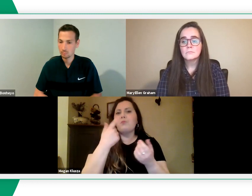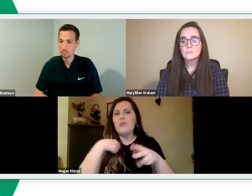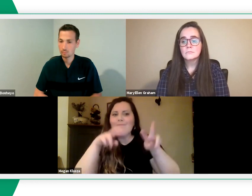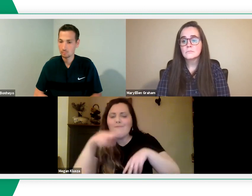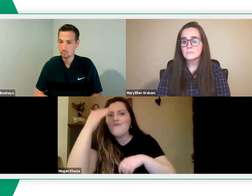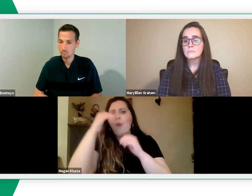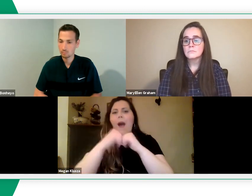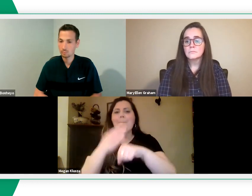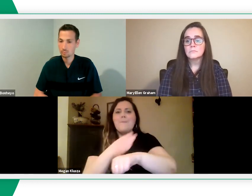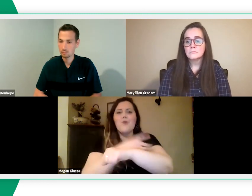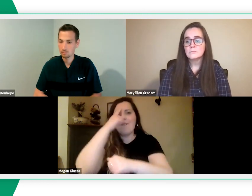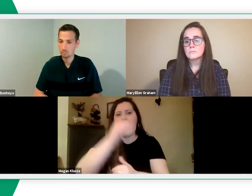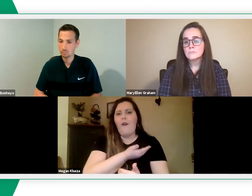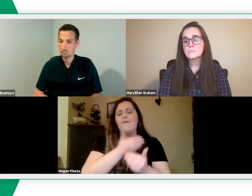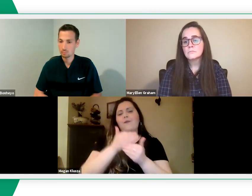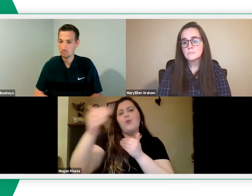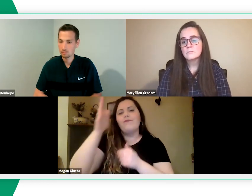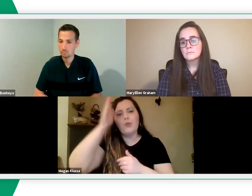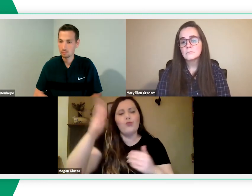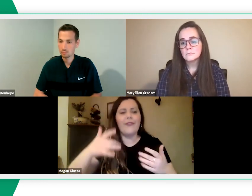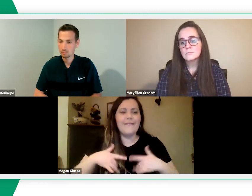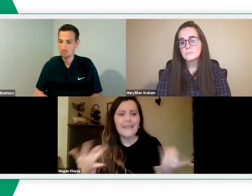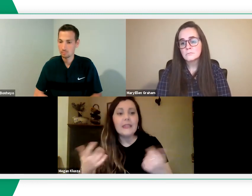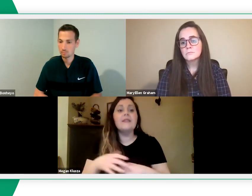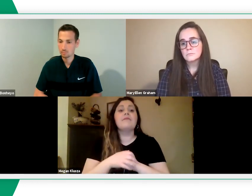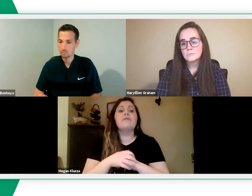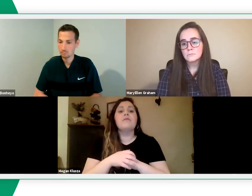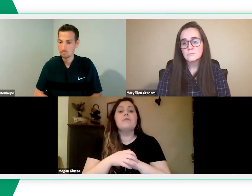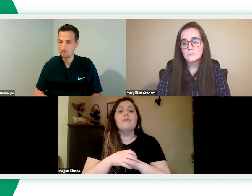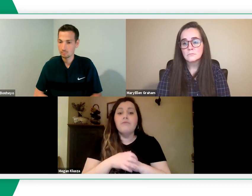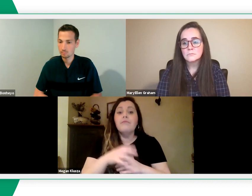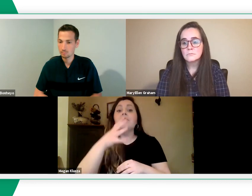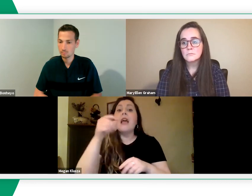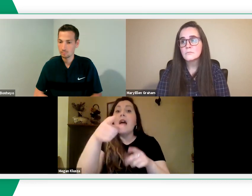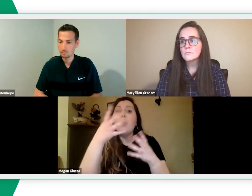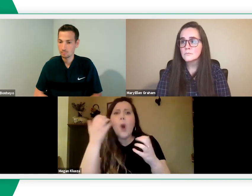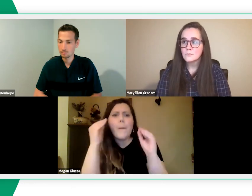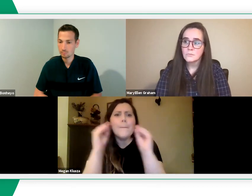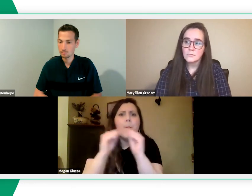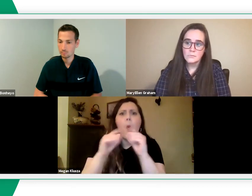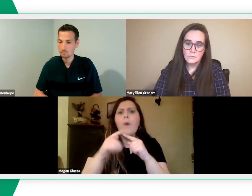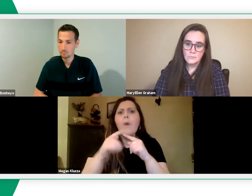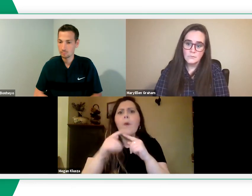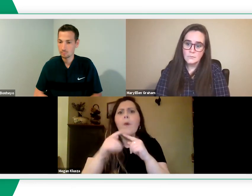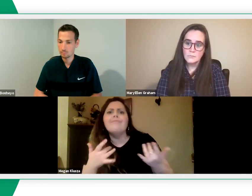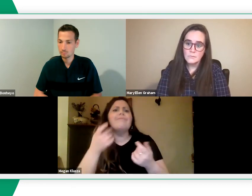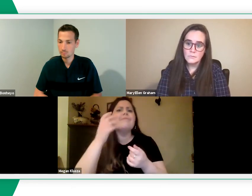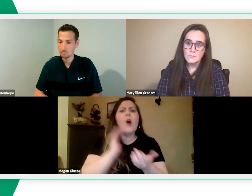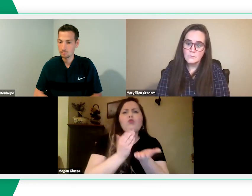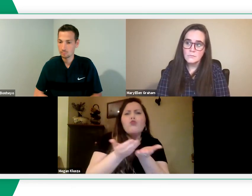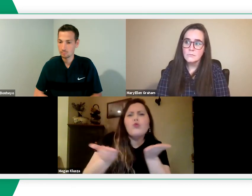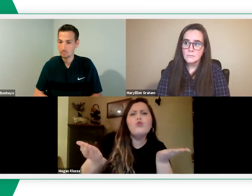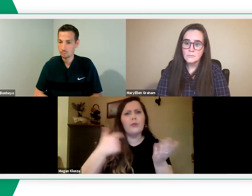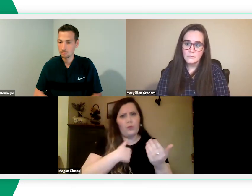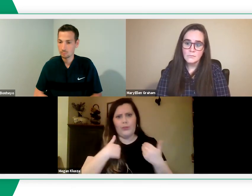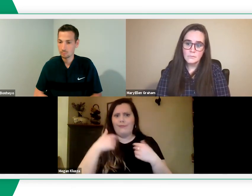please fill out this survey and let us know how we can improve for future events and webinars that we do sponsor. If